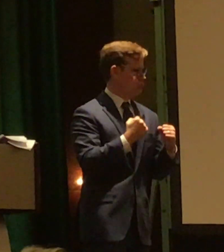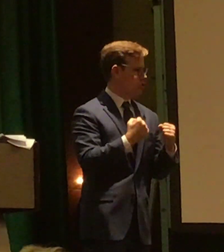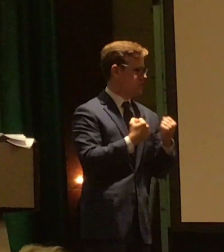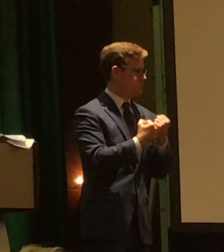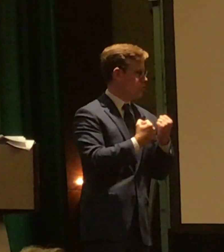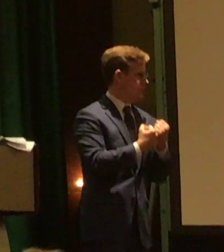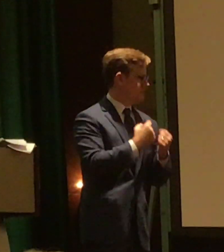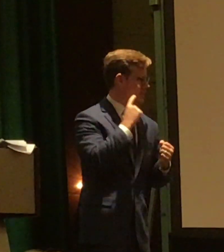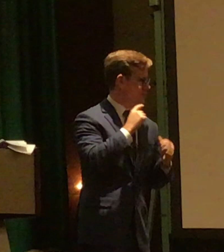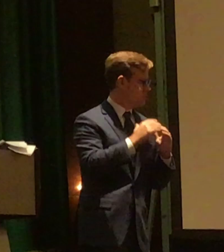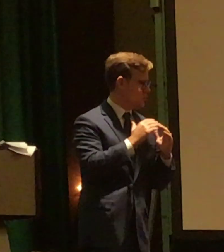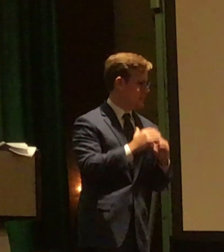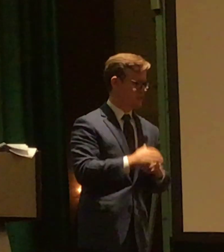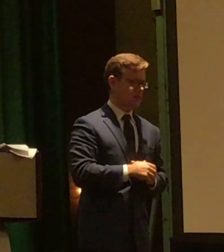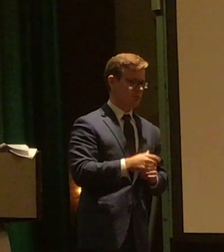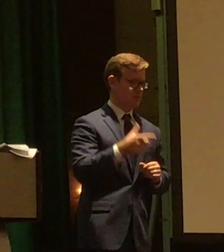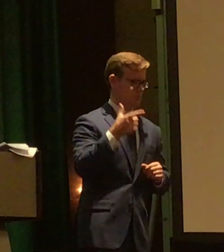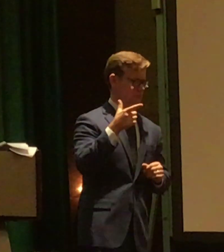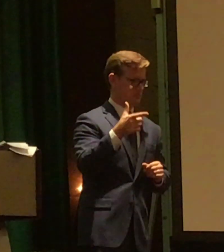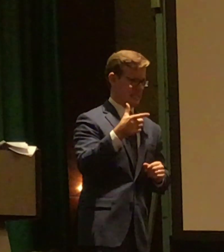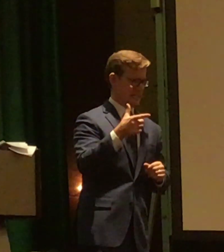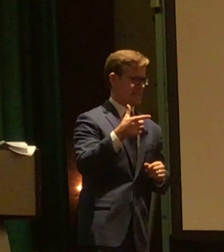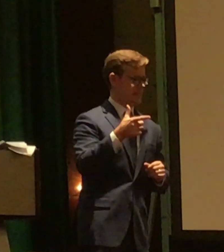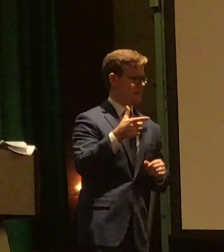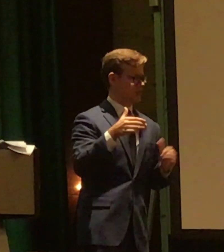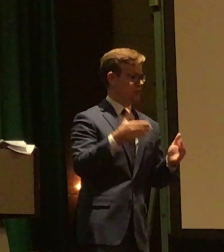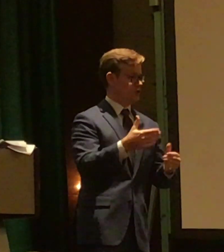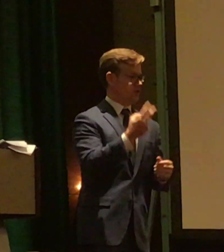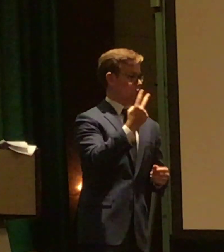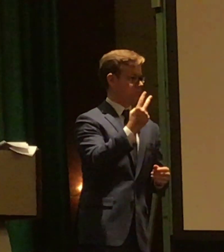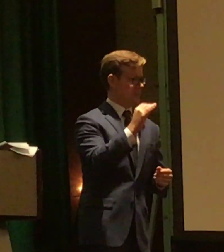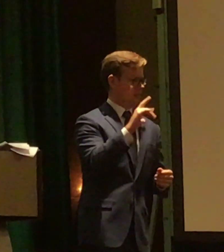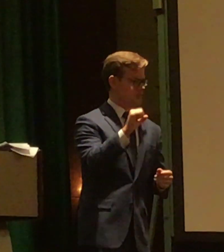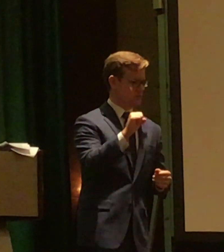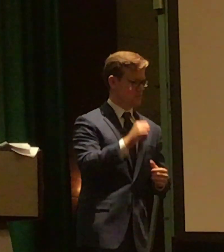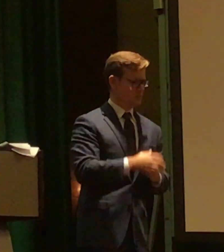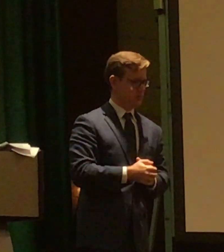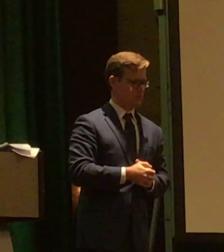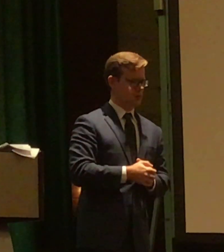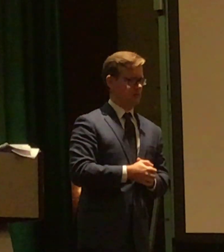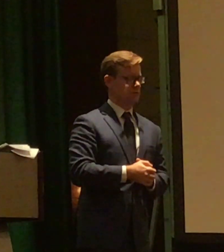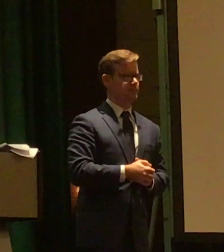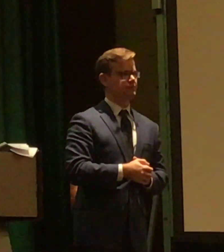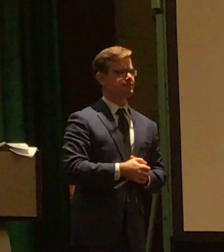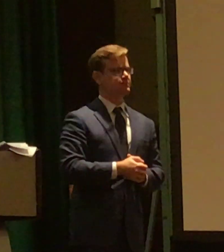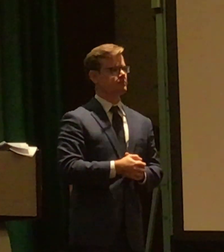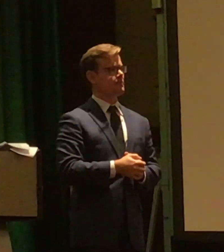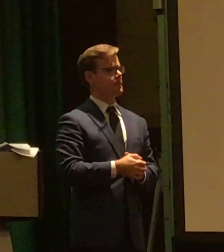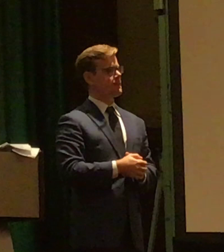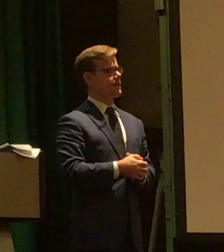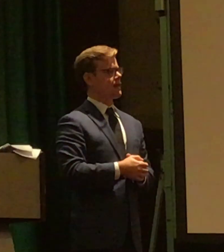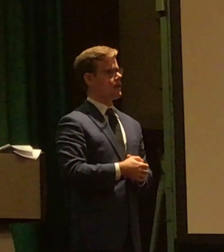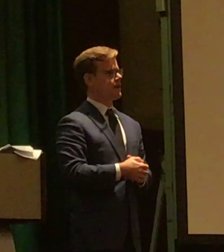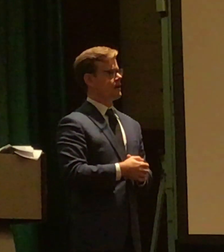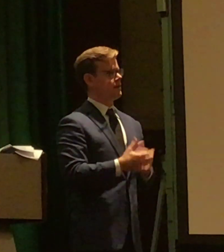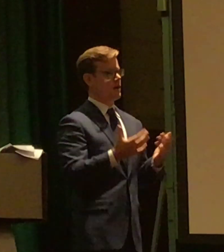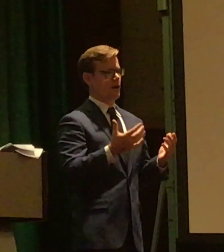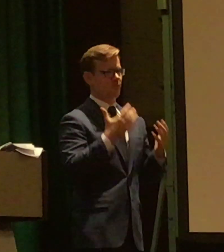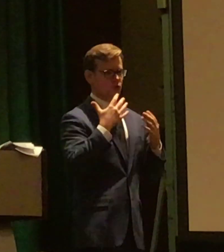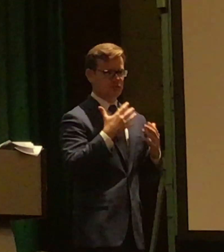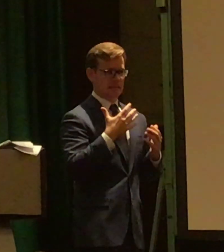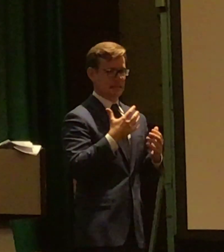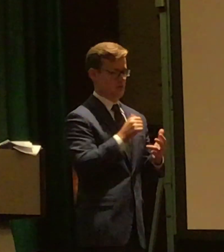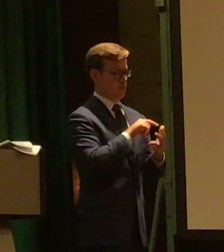Takano, from California, who's a staunch supporter of the bill, and he supported two of our bills.